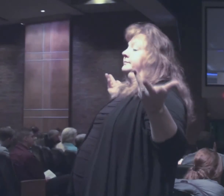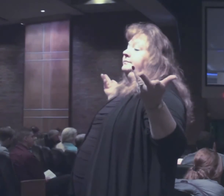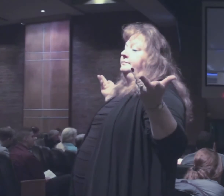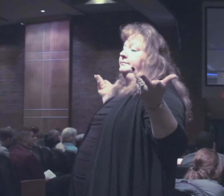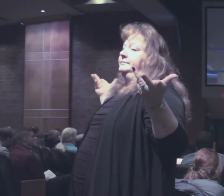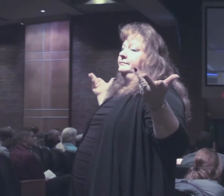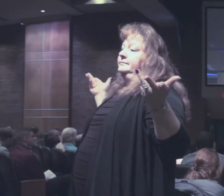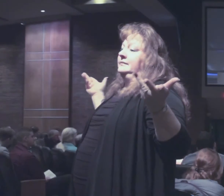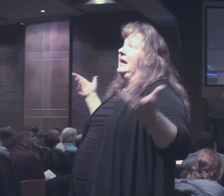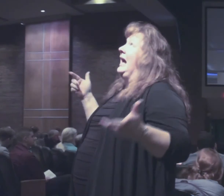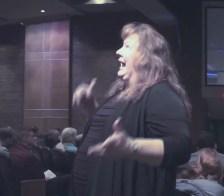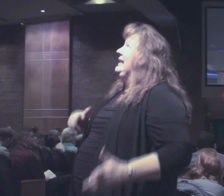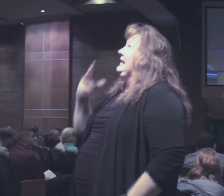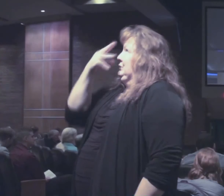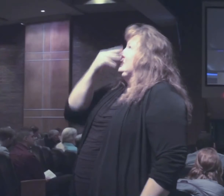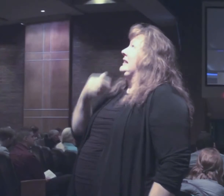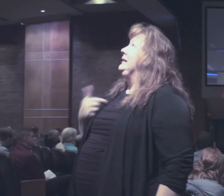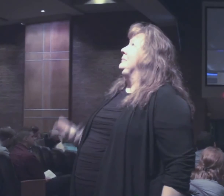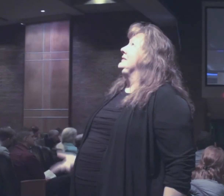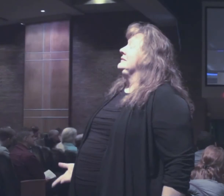I could be getting some good sleep.